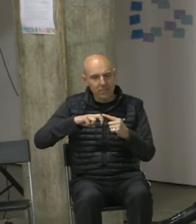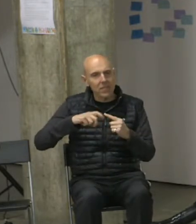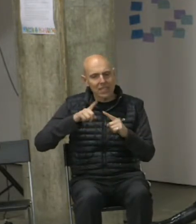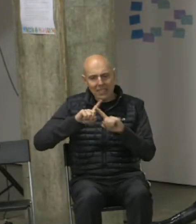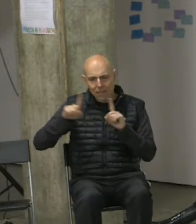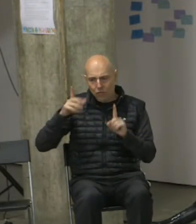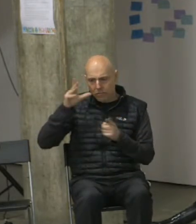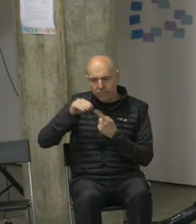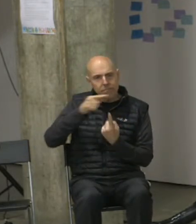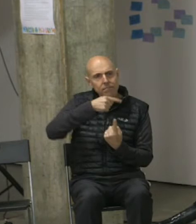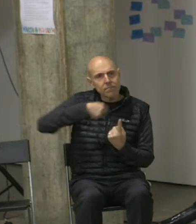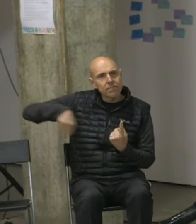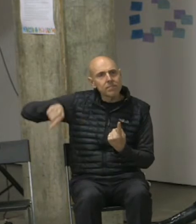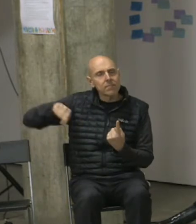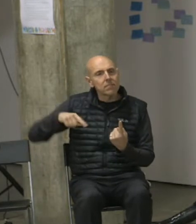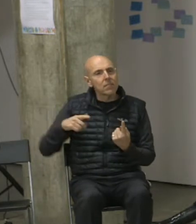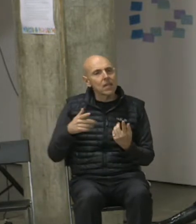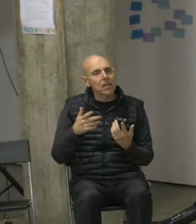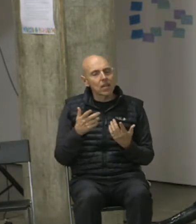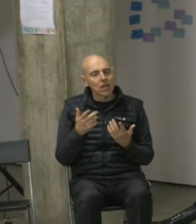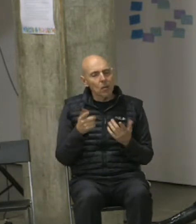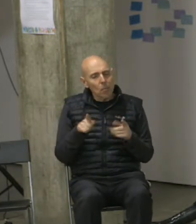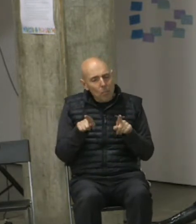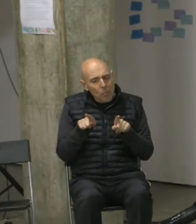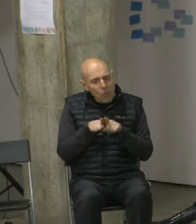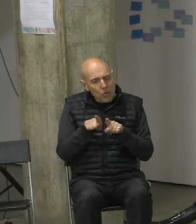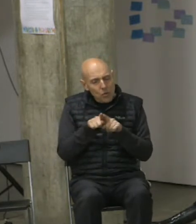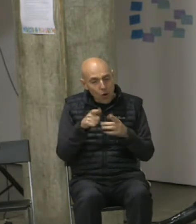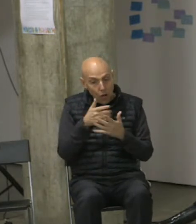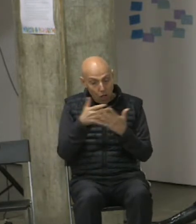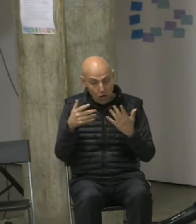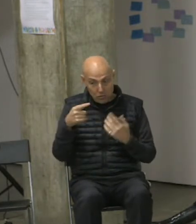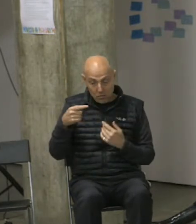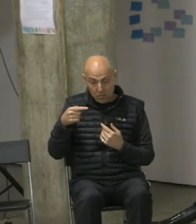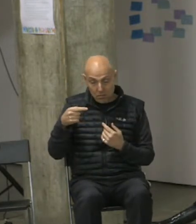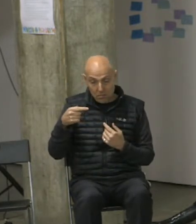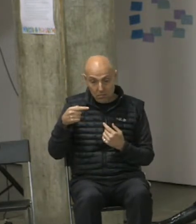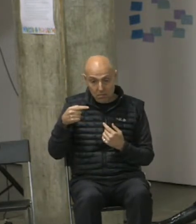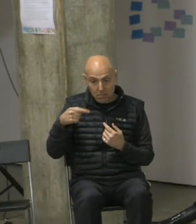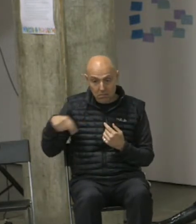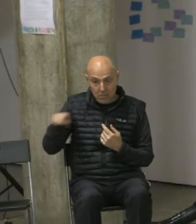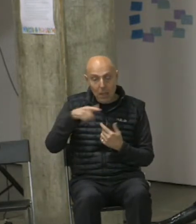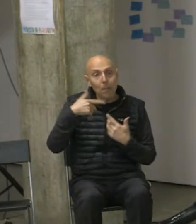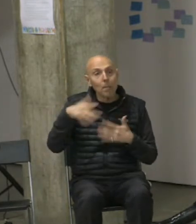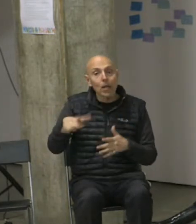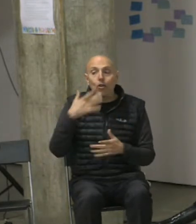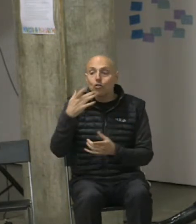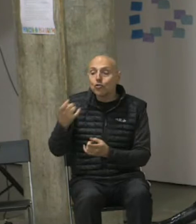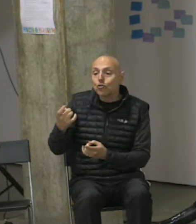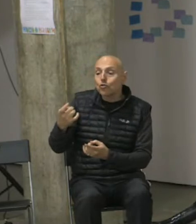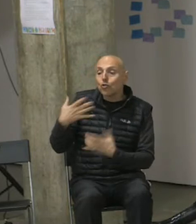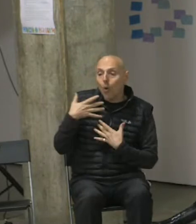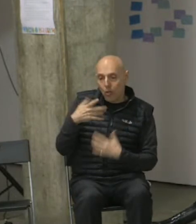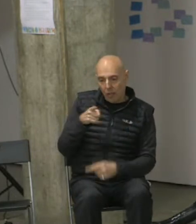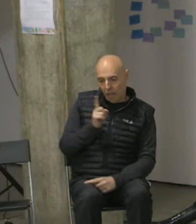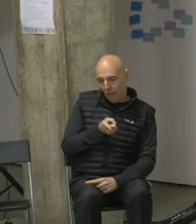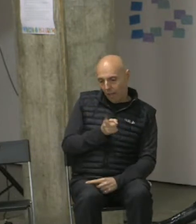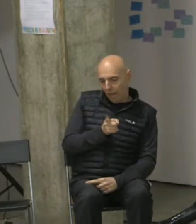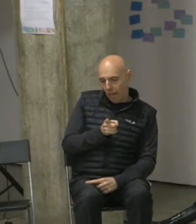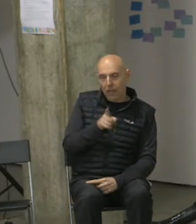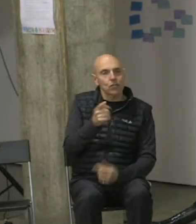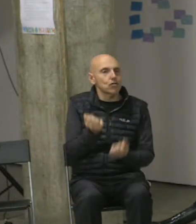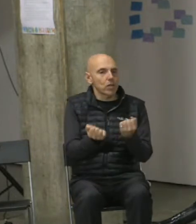particularly the kind of justice that a lot of us have been told to think of or socialised